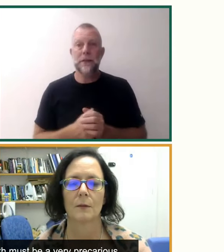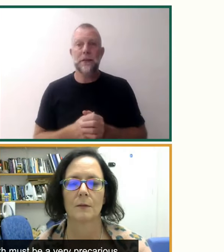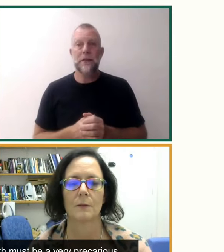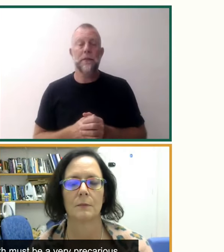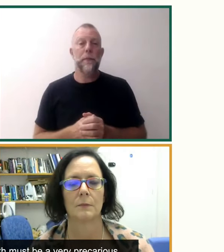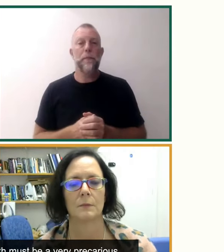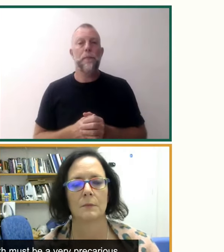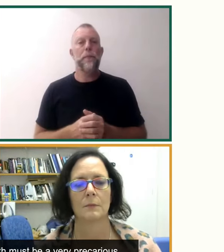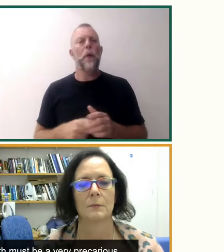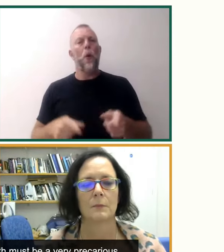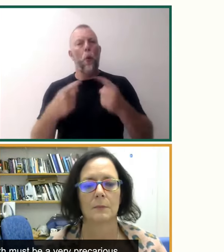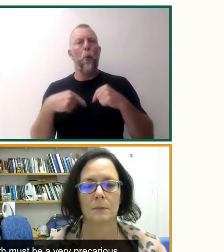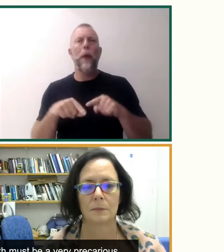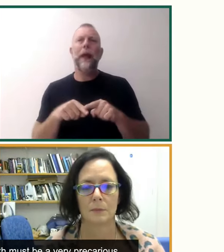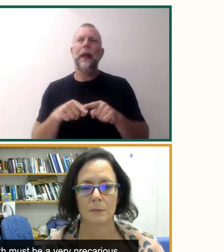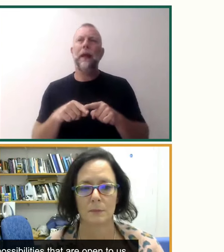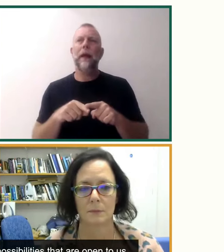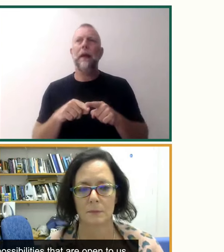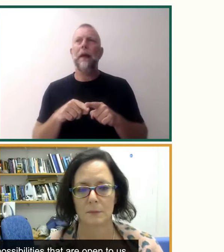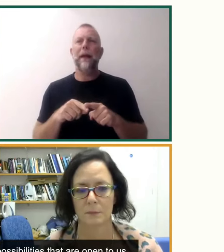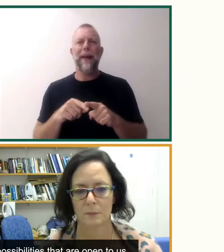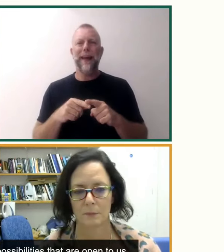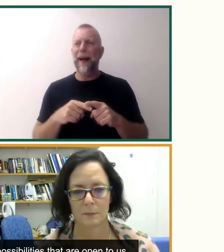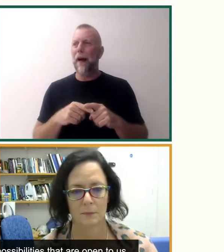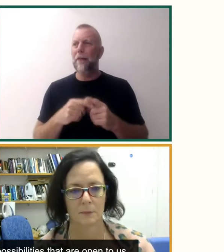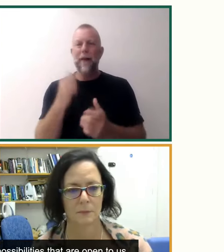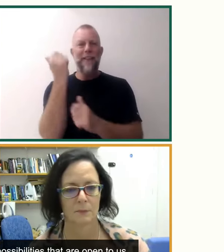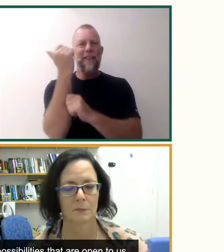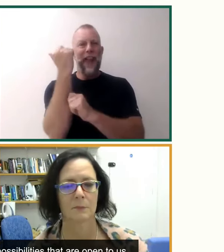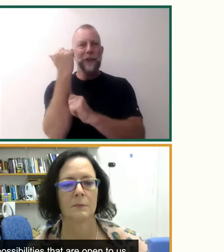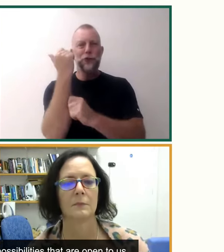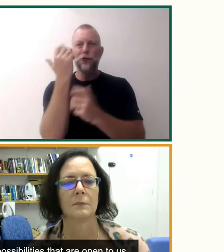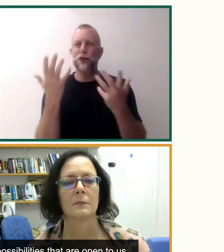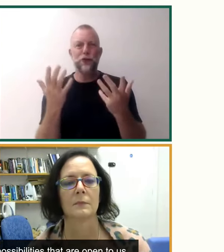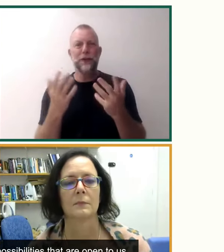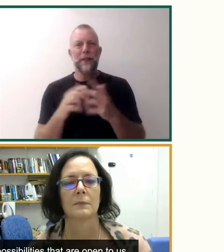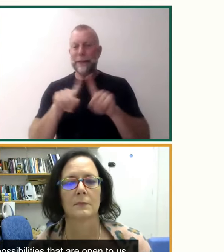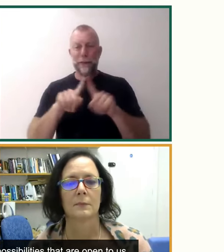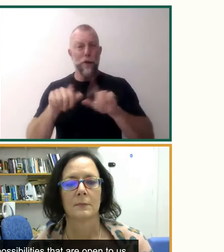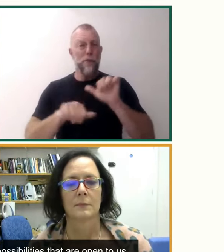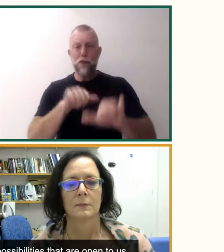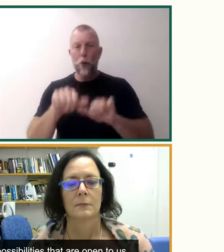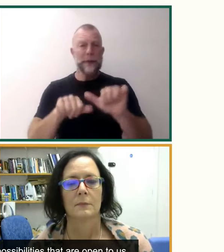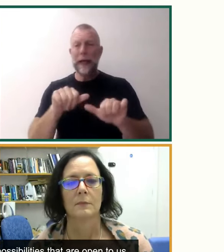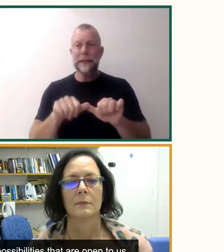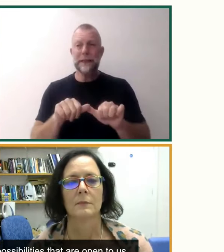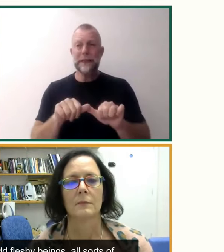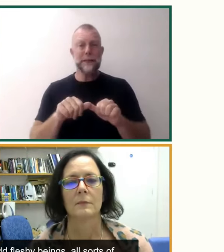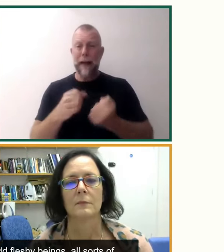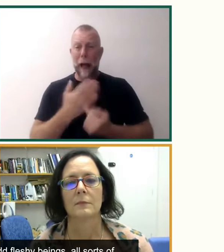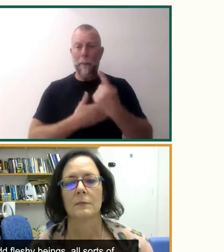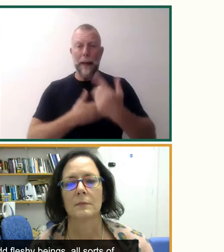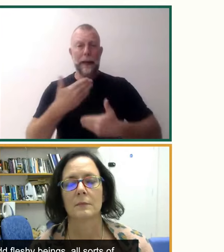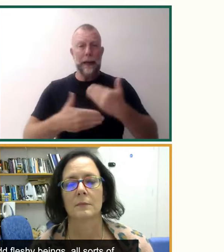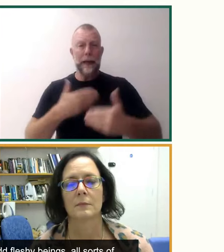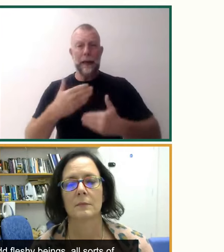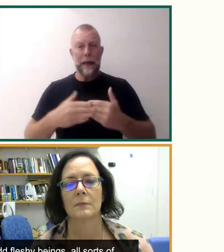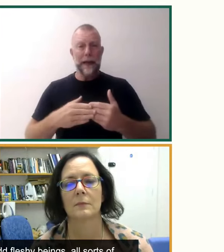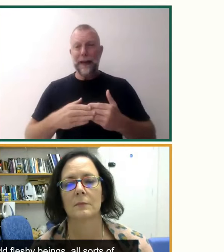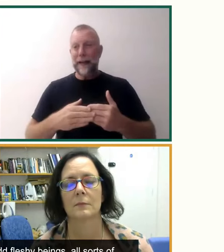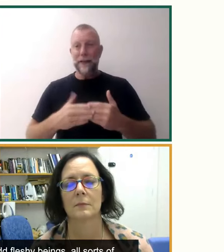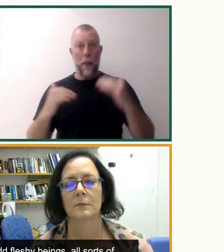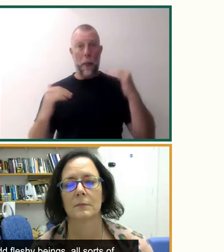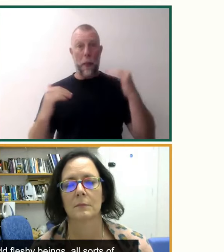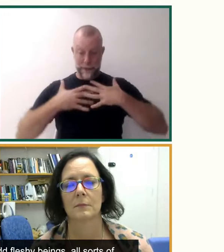mentioned, you know, we're kind of odd fleshy beings. So many different kinds of processes have to be just so to keep the homeostasis of our